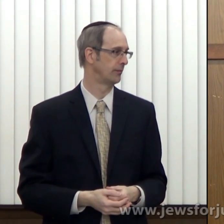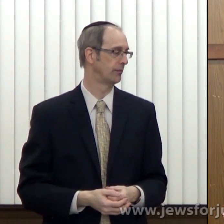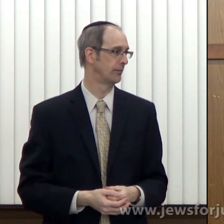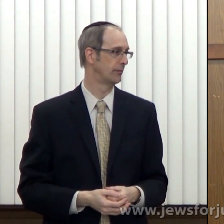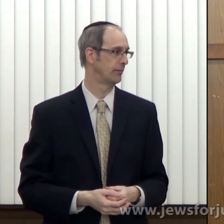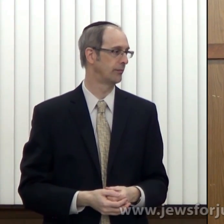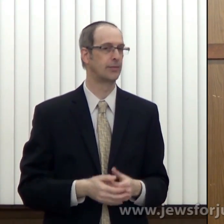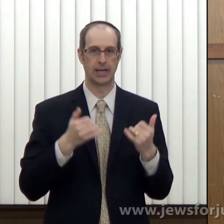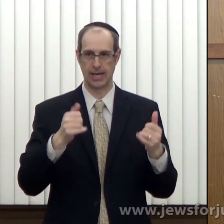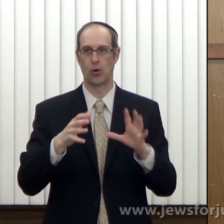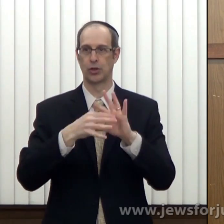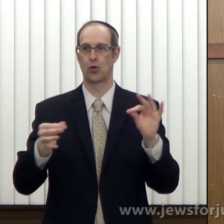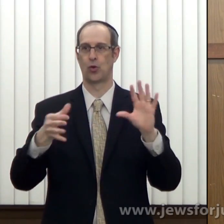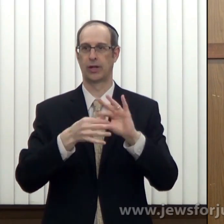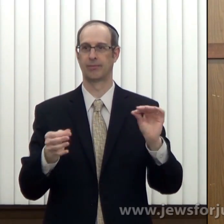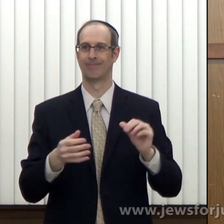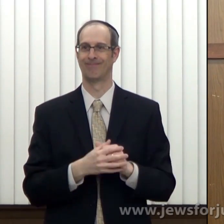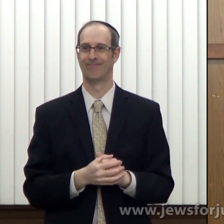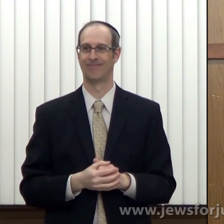I'll tell you a story.